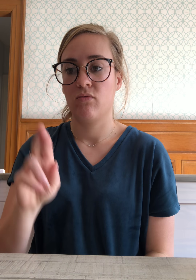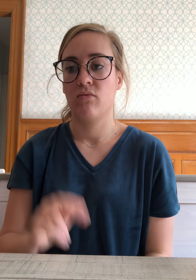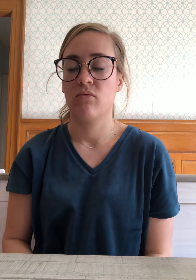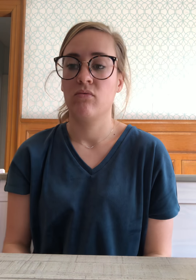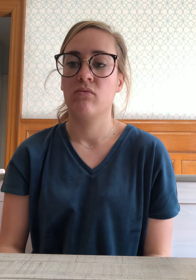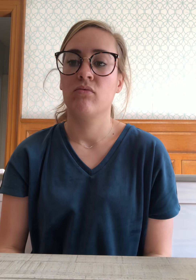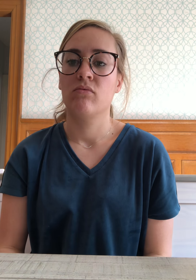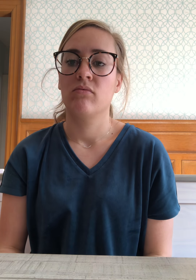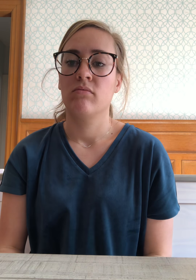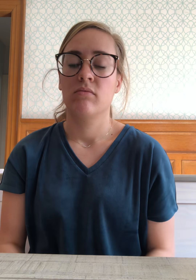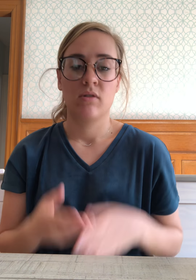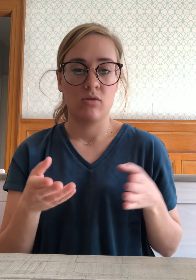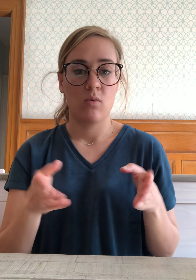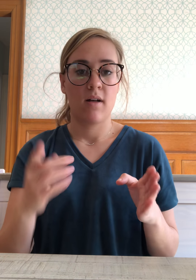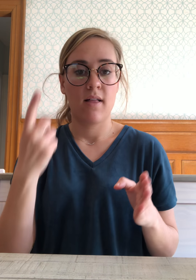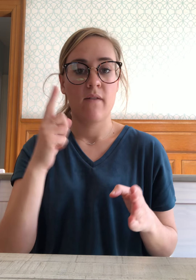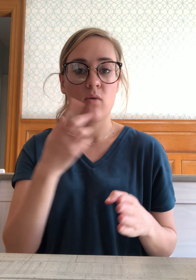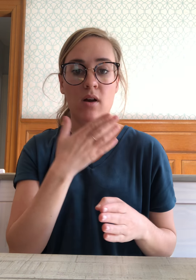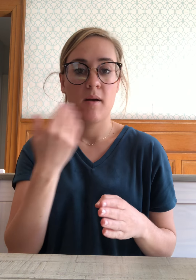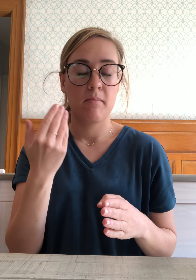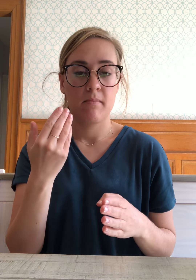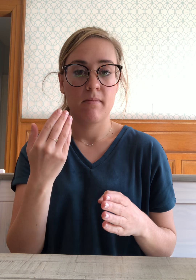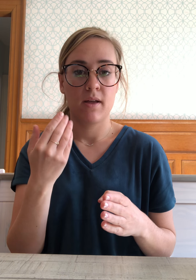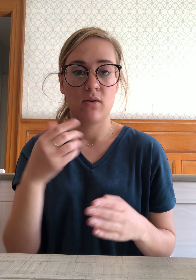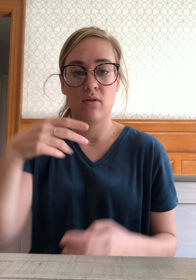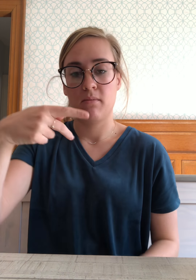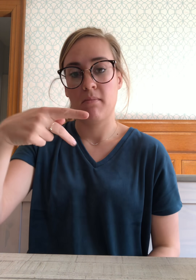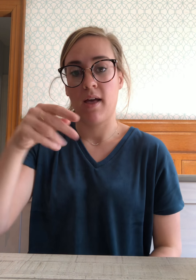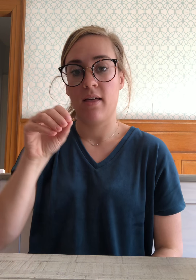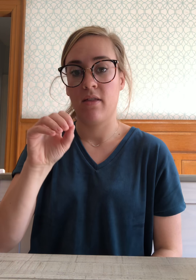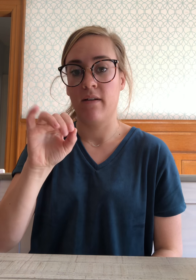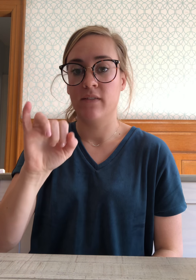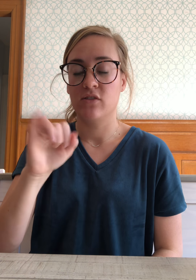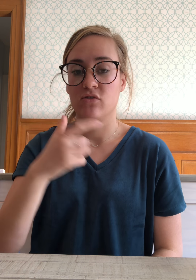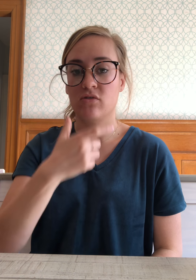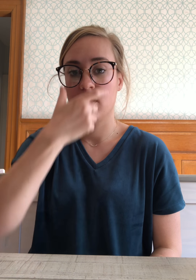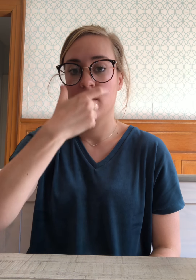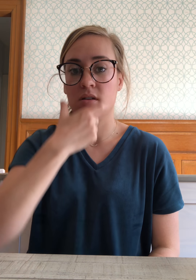to allow for a better path of insertion for the prosthetic replacement.